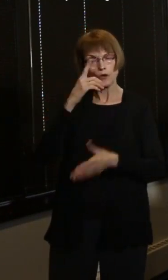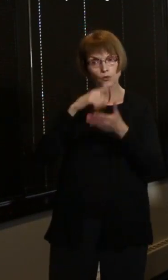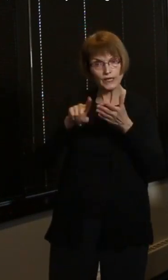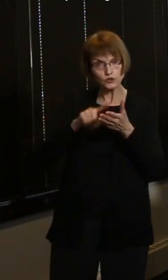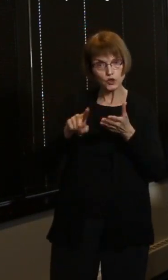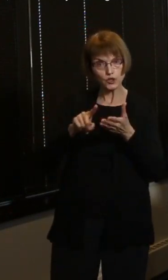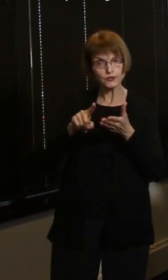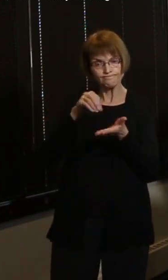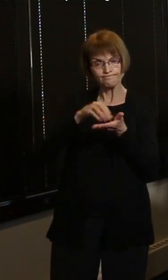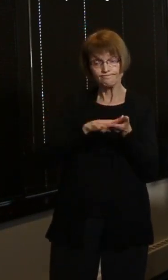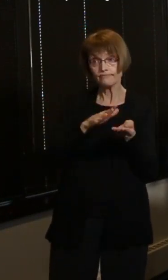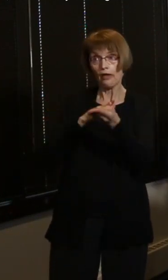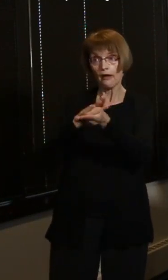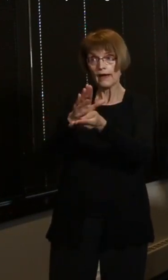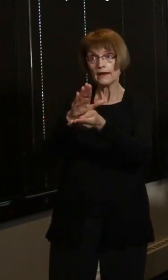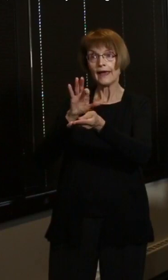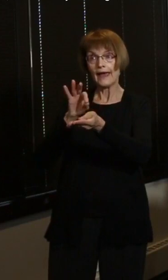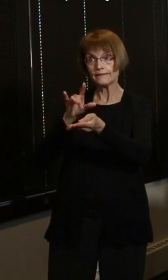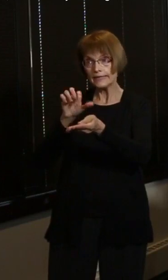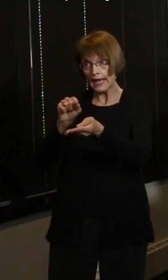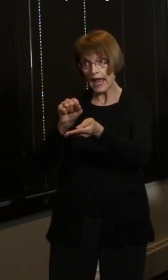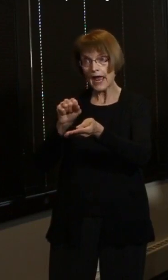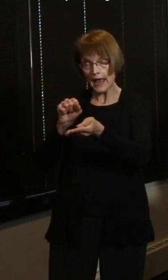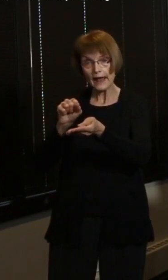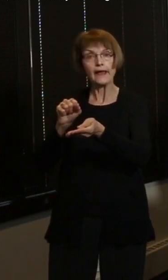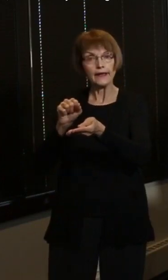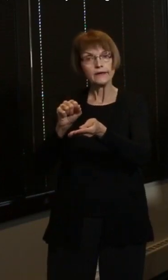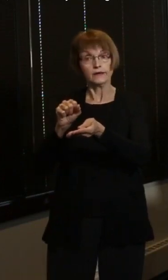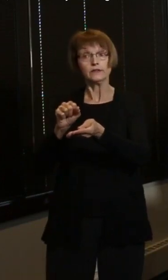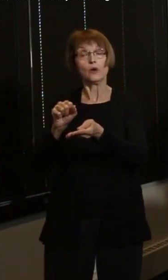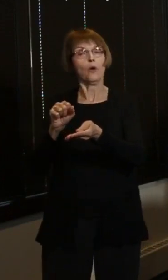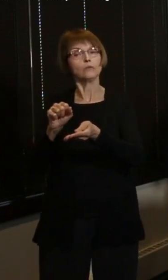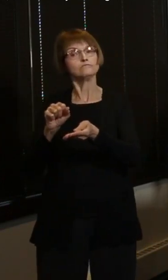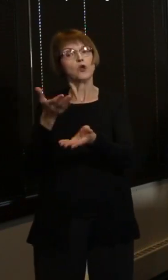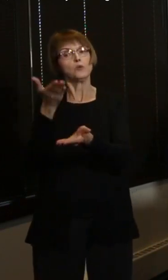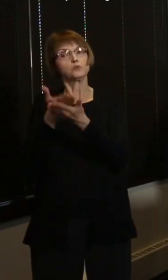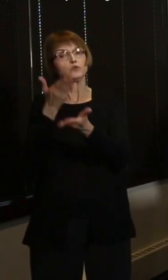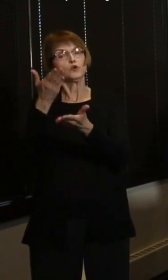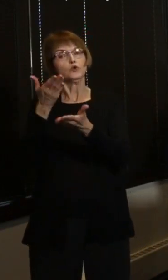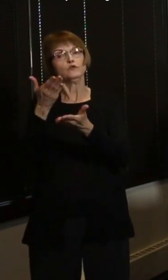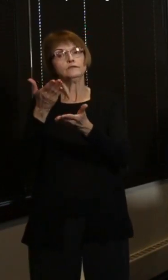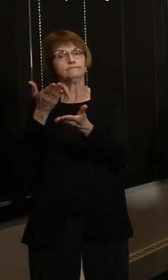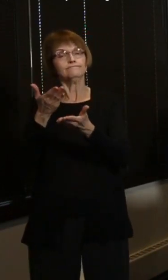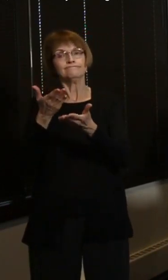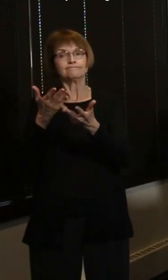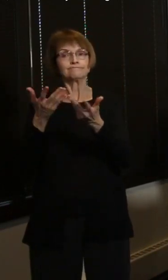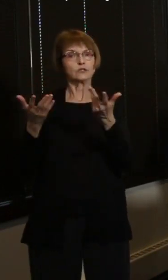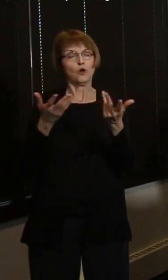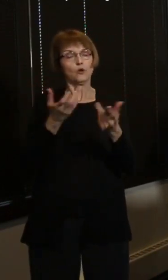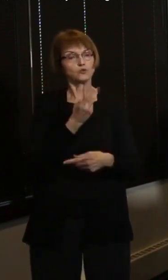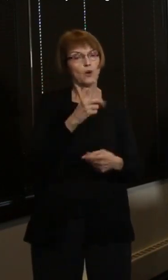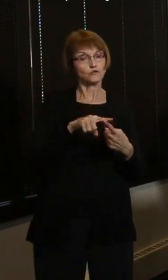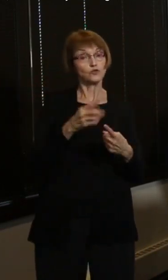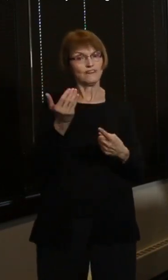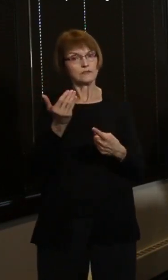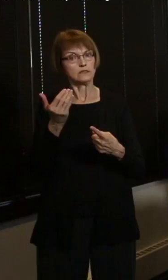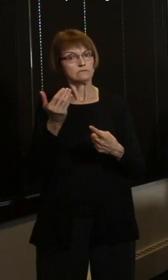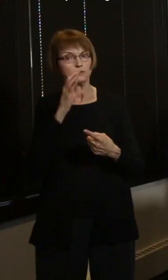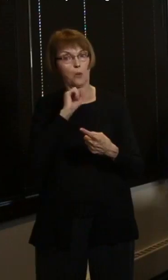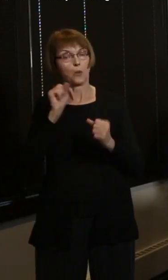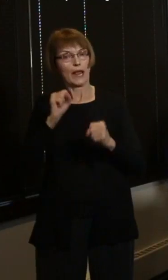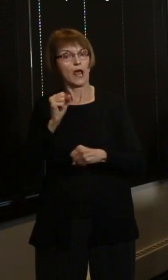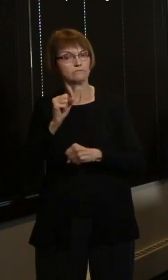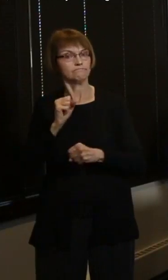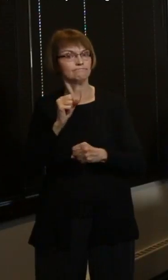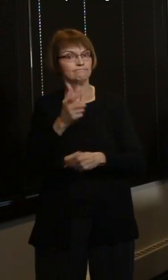the FDA to expand the EUA to that 12 to 15-year-old age cohort. Hopefully they will approve that, and so